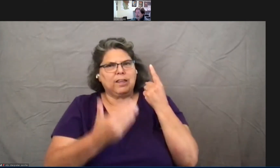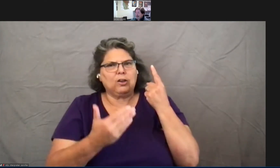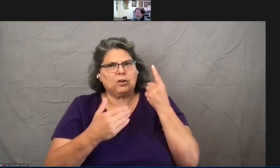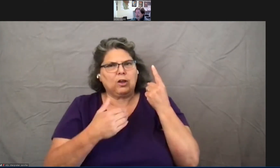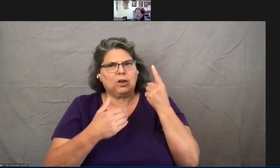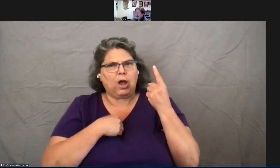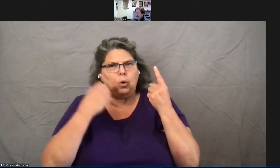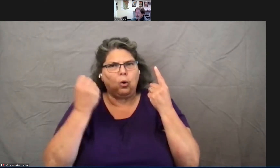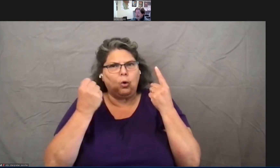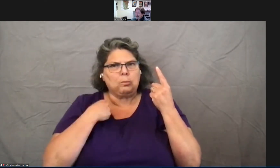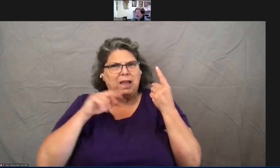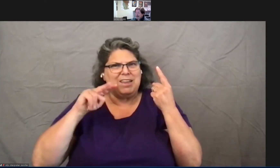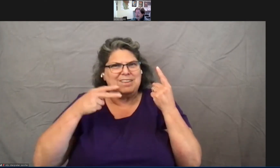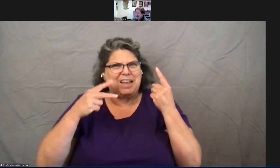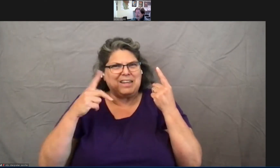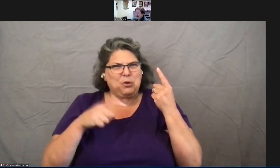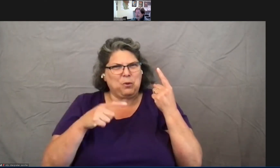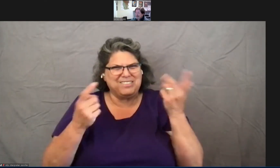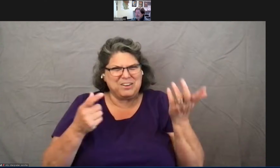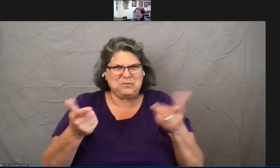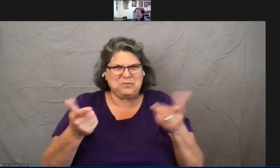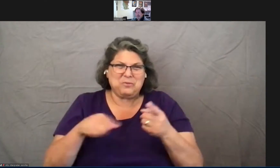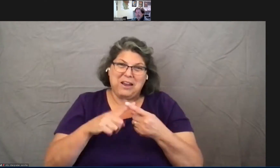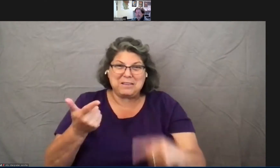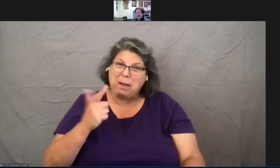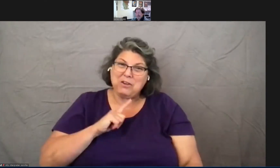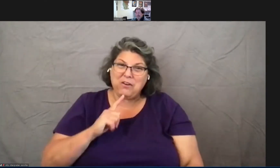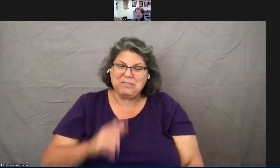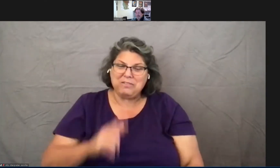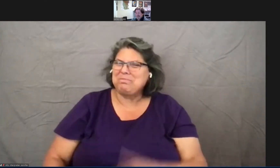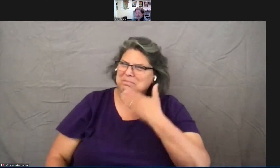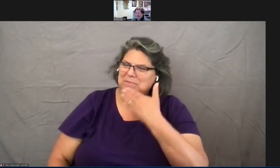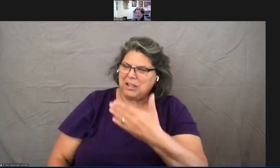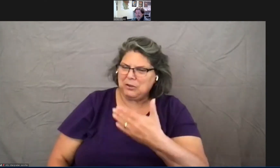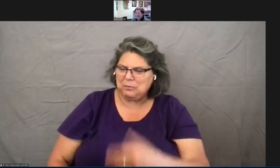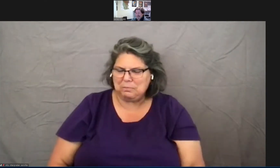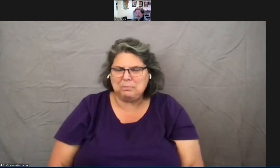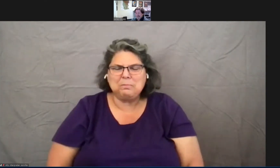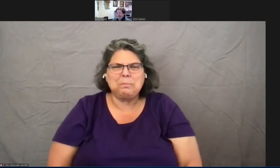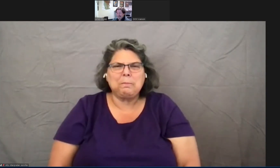question when it is my turn. Thank you. Thanks.